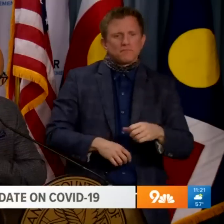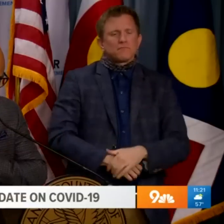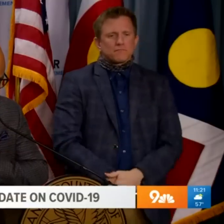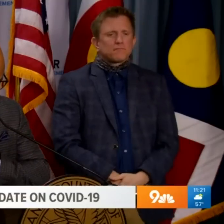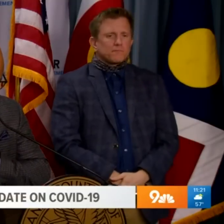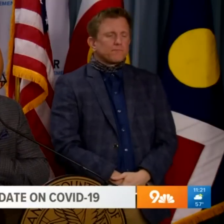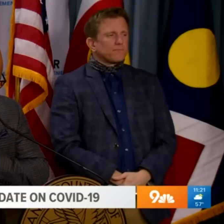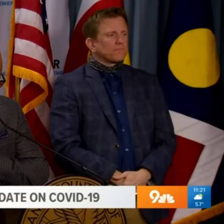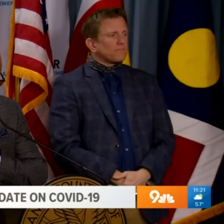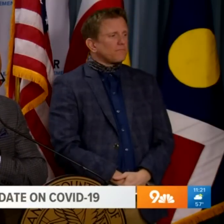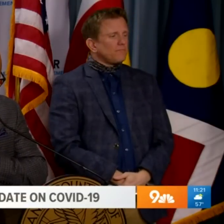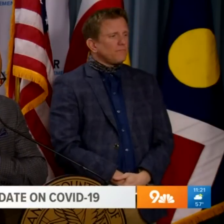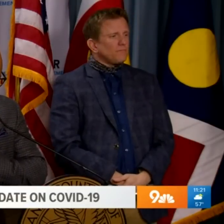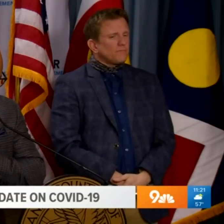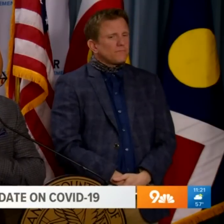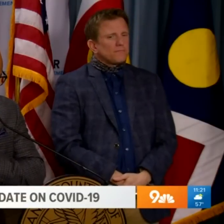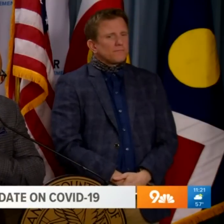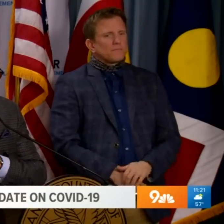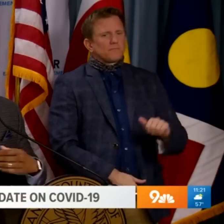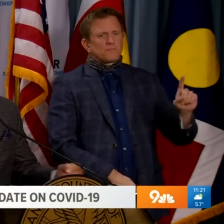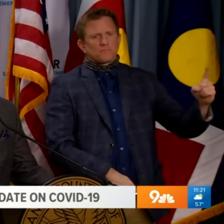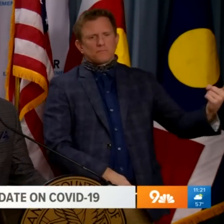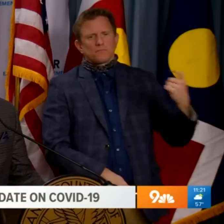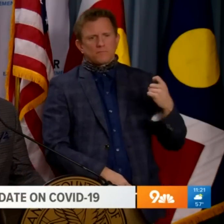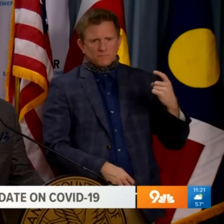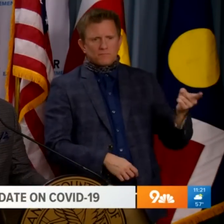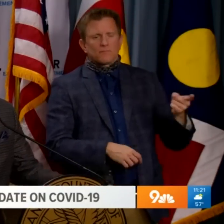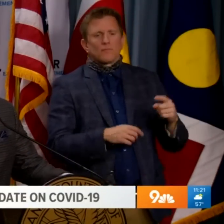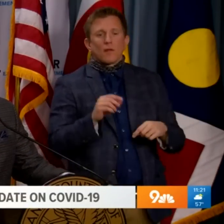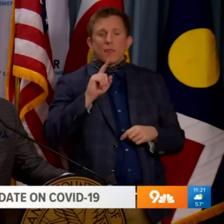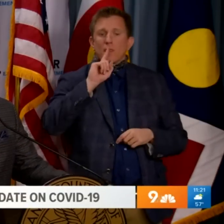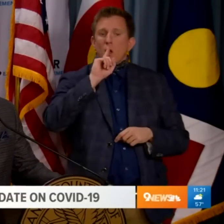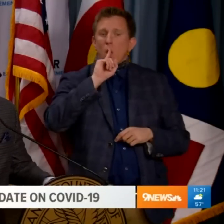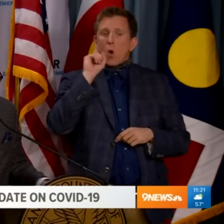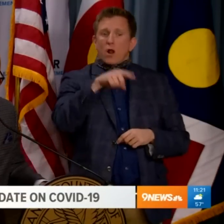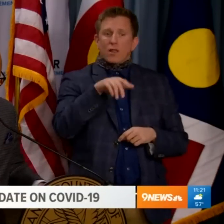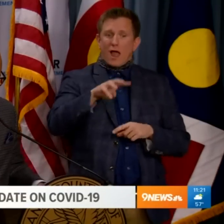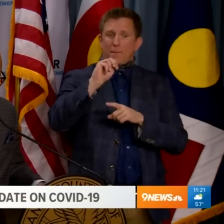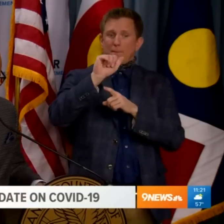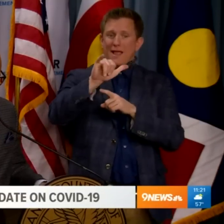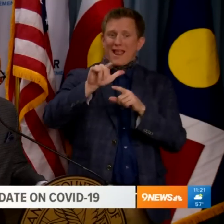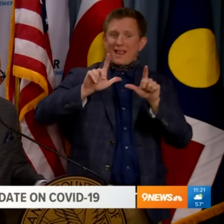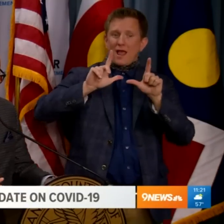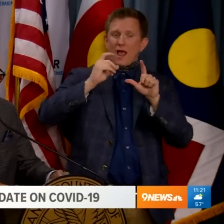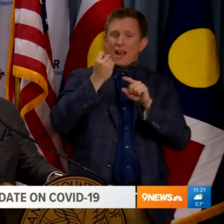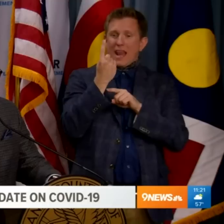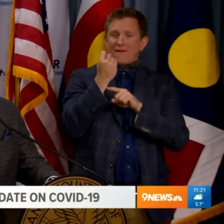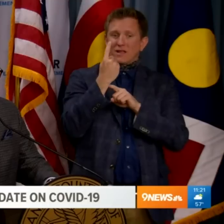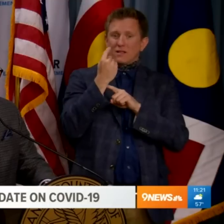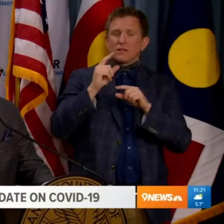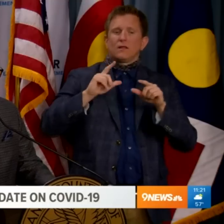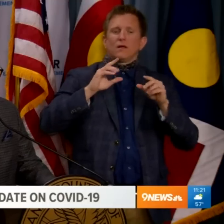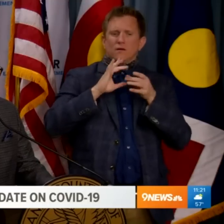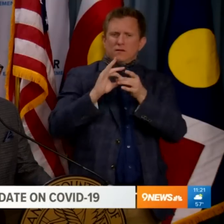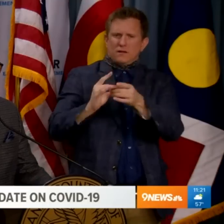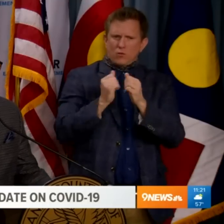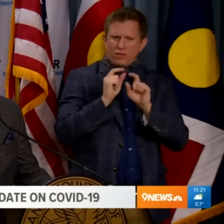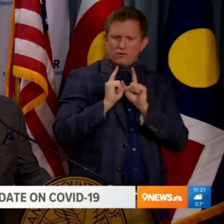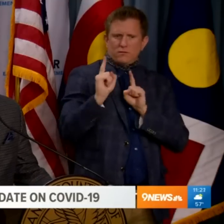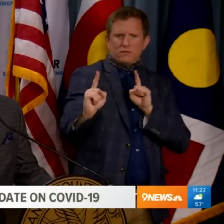to be done. And so that's the language I want you to zero in on, is that over the next 7 to 10 days, we got a lot of conversations and data to pour